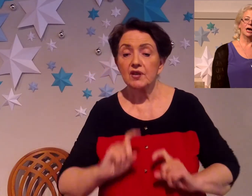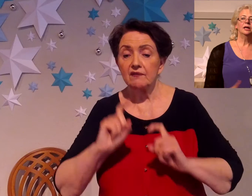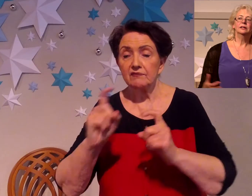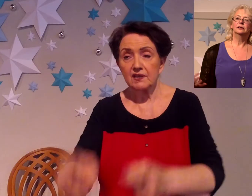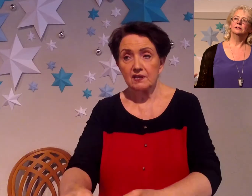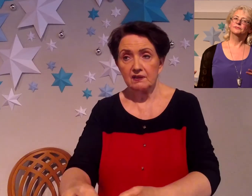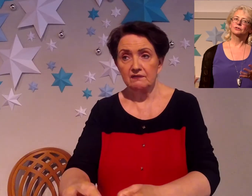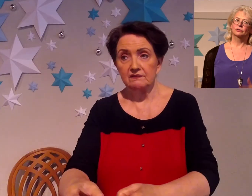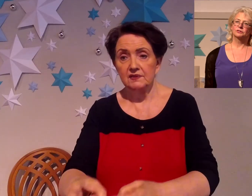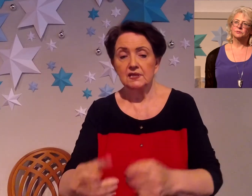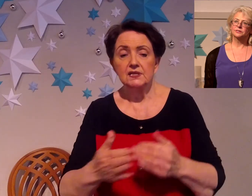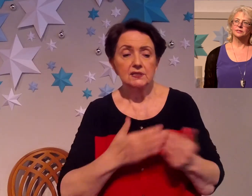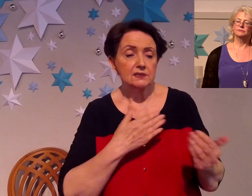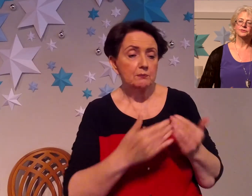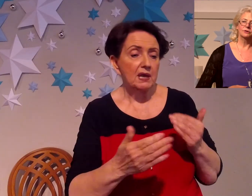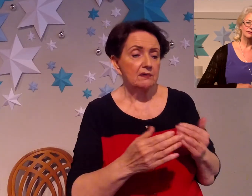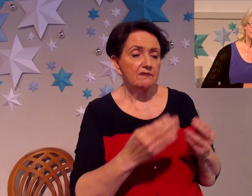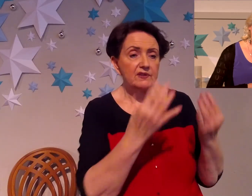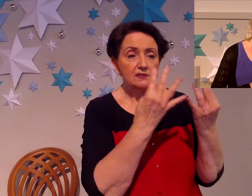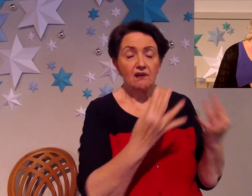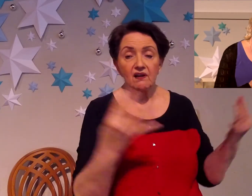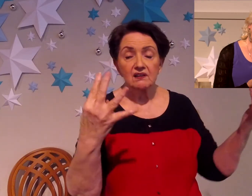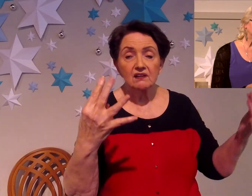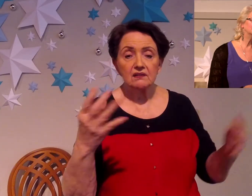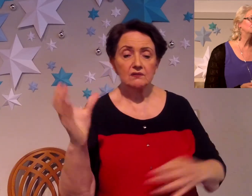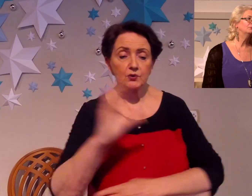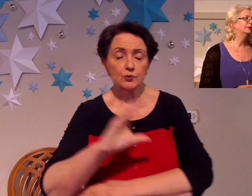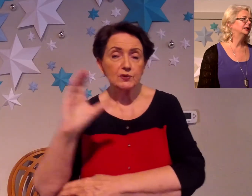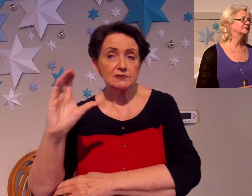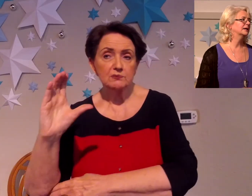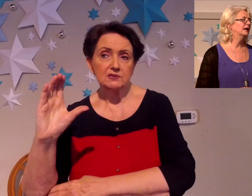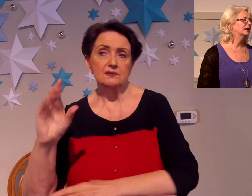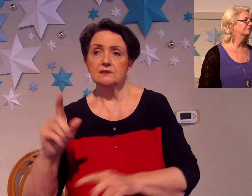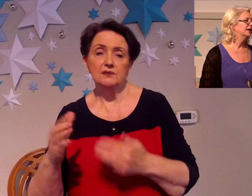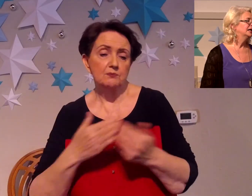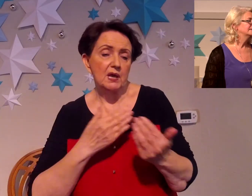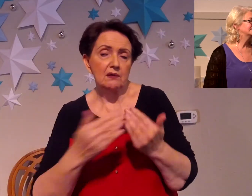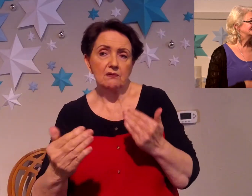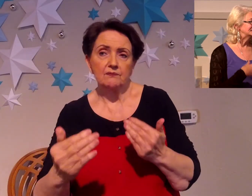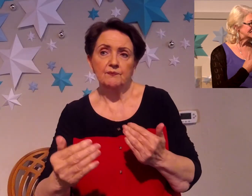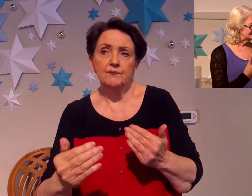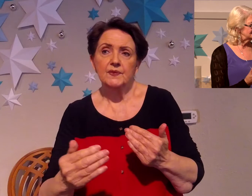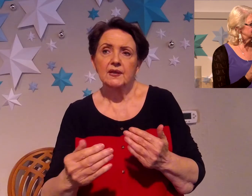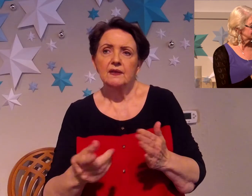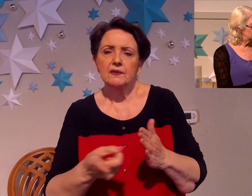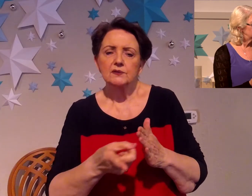we're giving Hanukkah gifts or Christmas gifts, right, there's that moment of